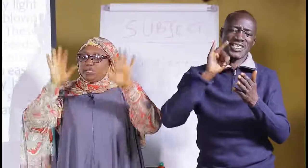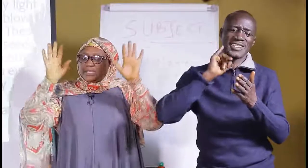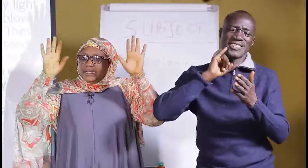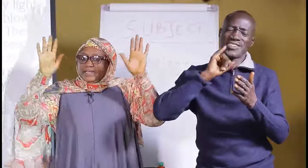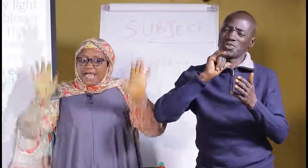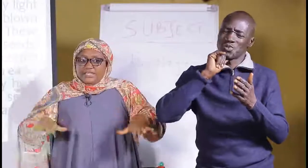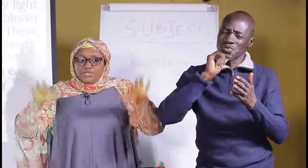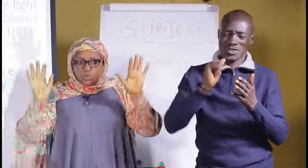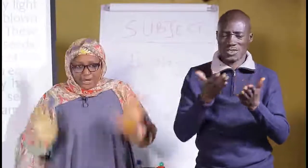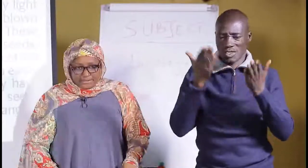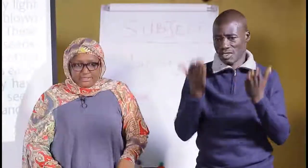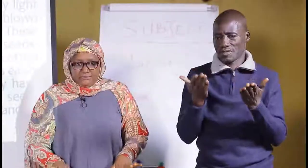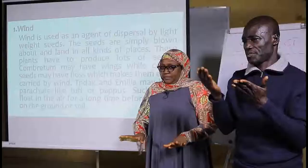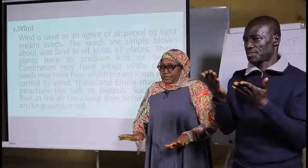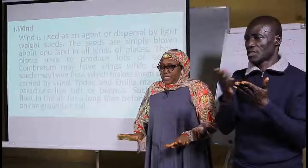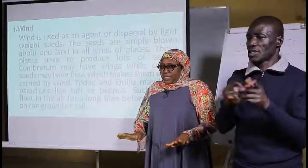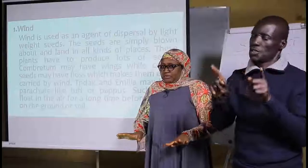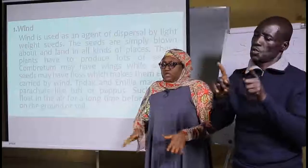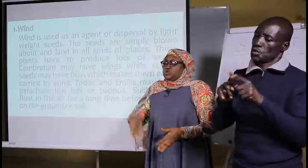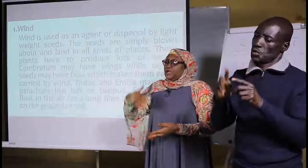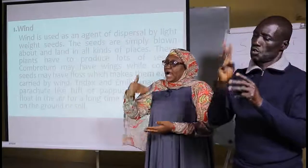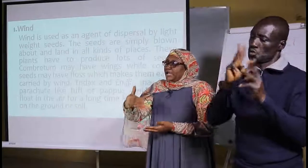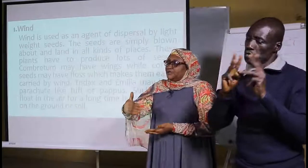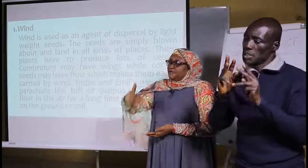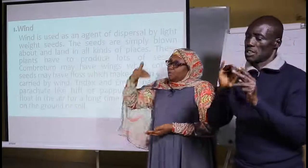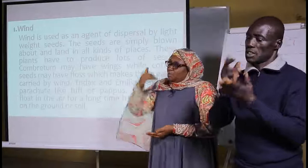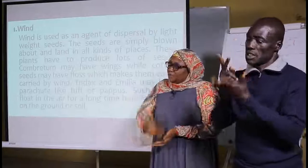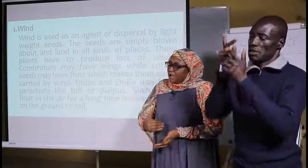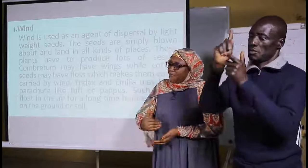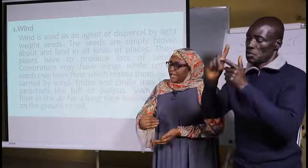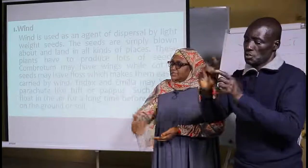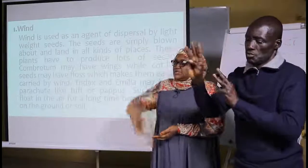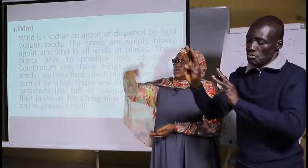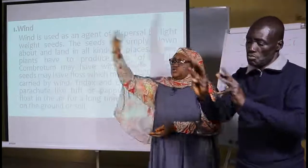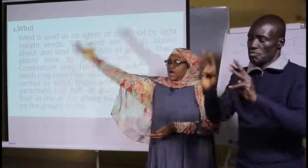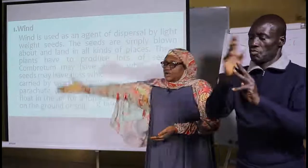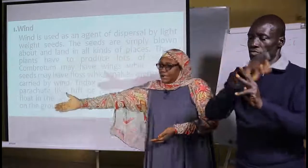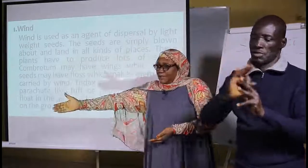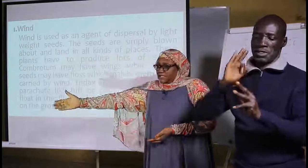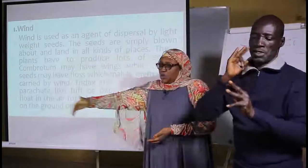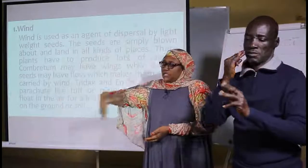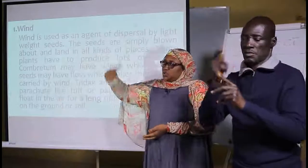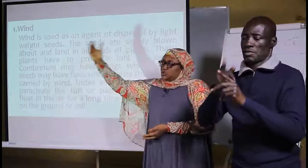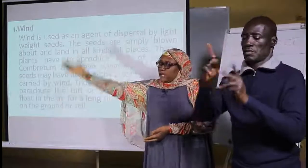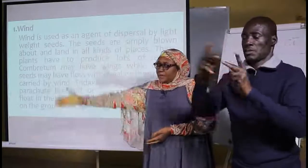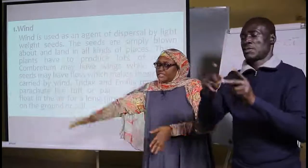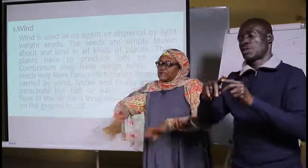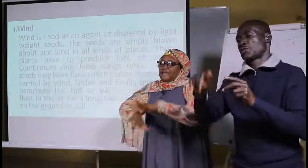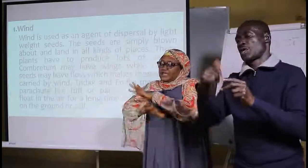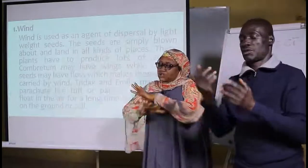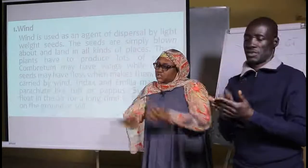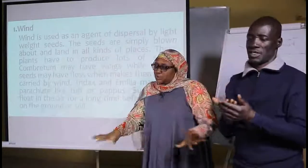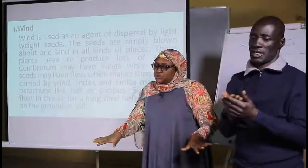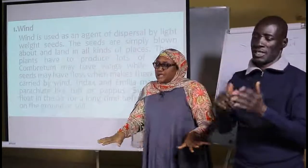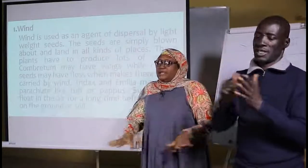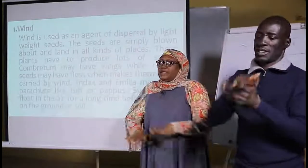have to be lightweight to be carried from the mother plants to another place. When it goes to that place, it